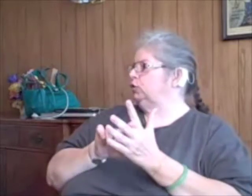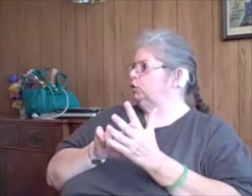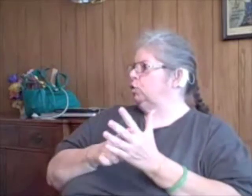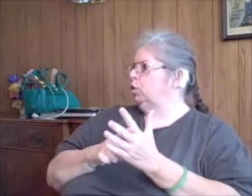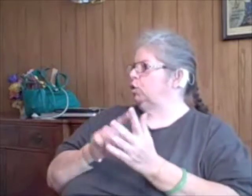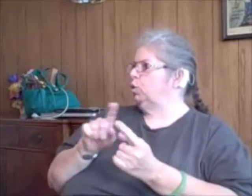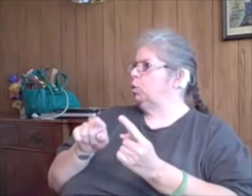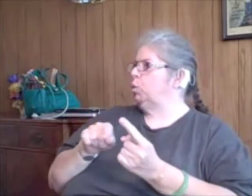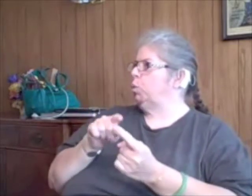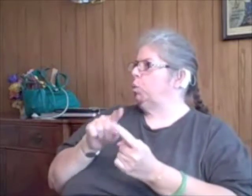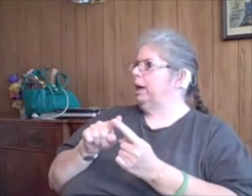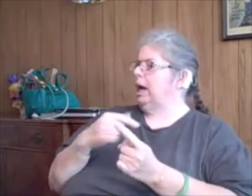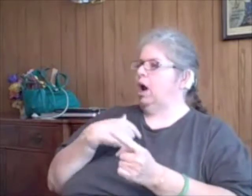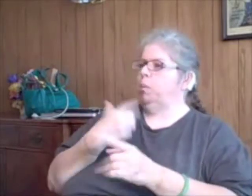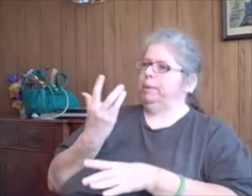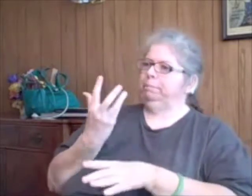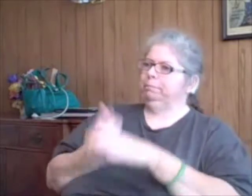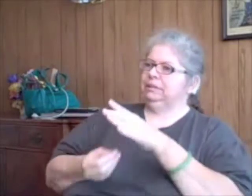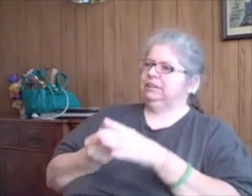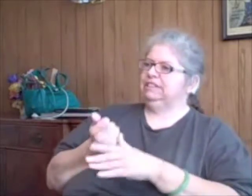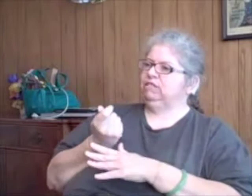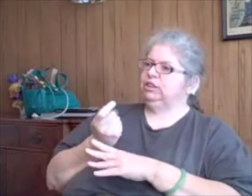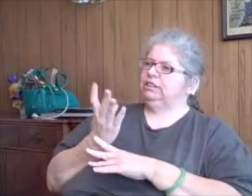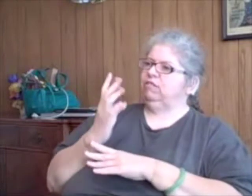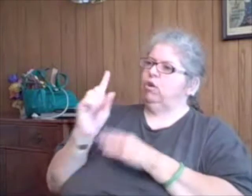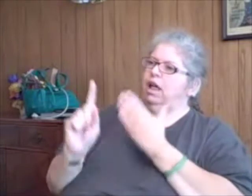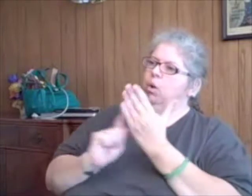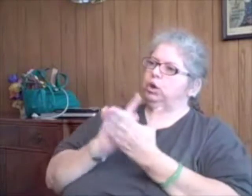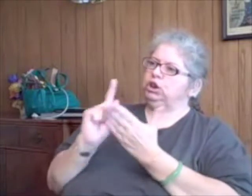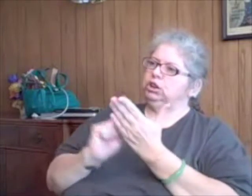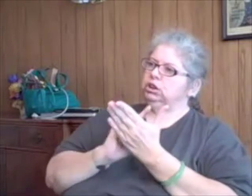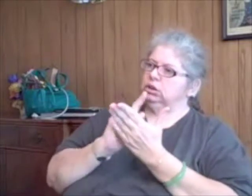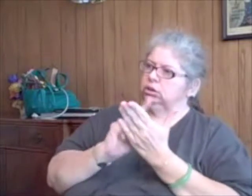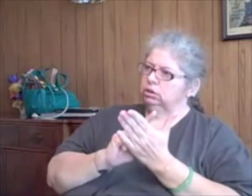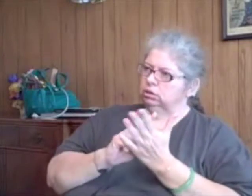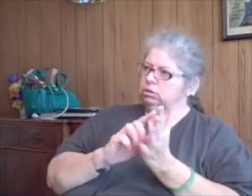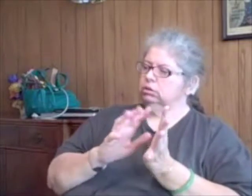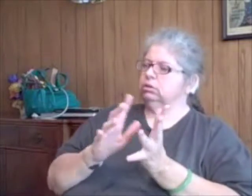I believe it began when I went missing for a few hours.